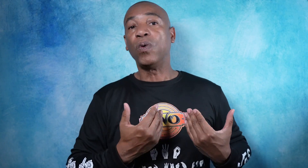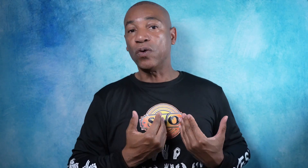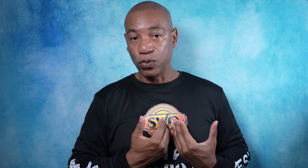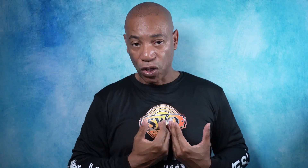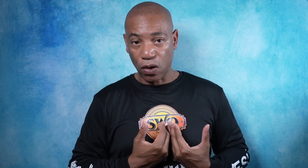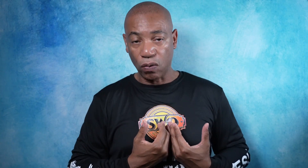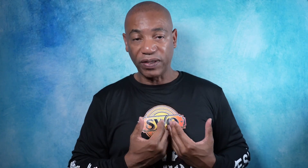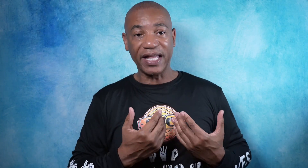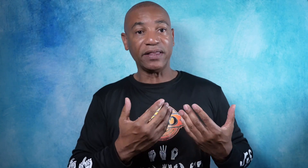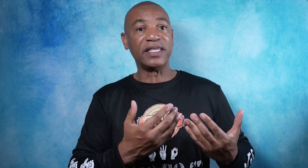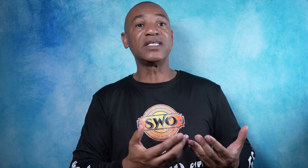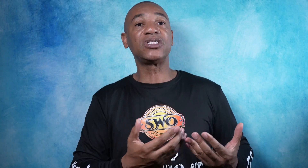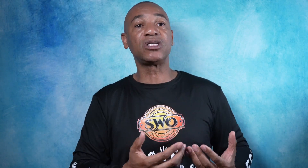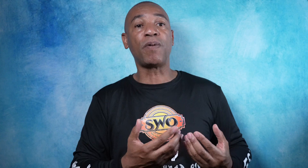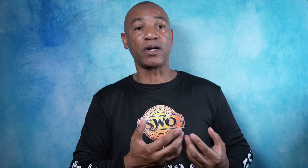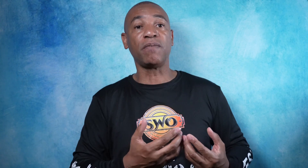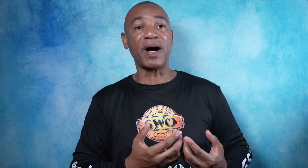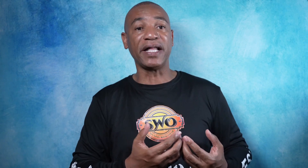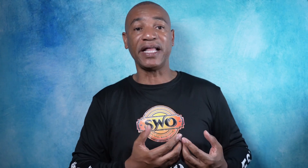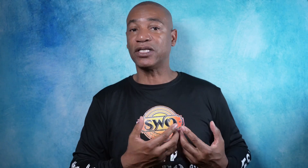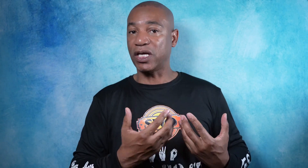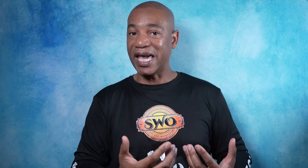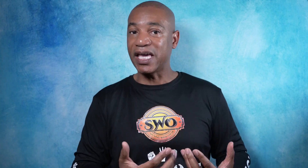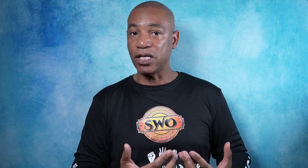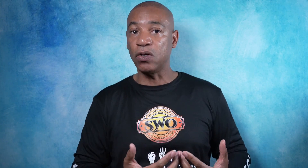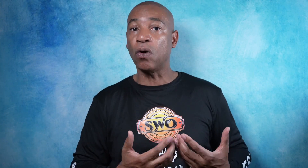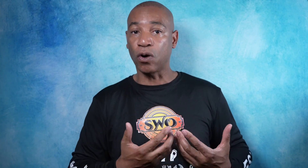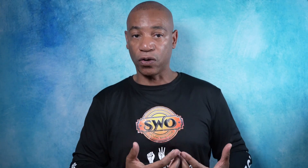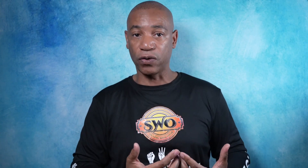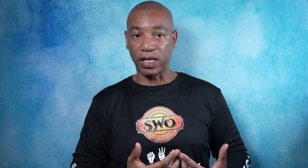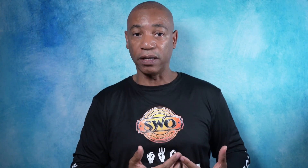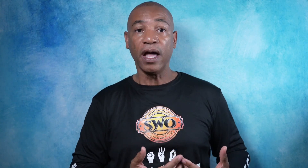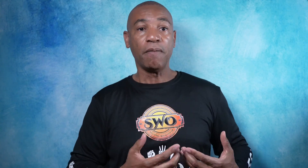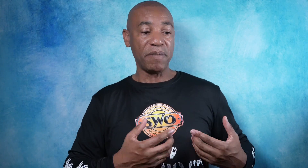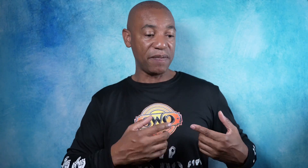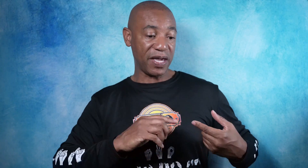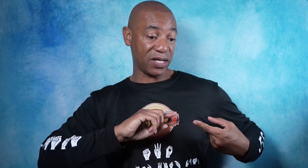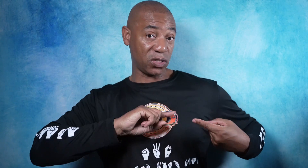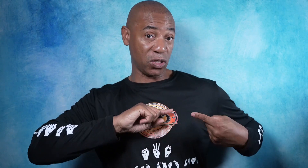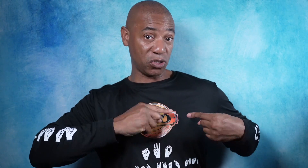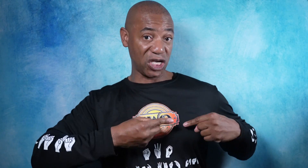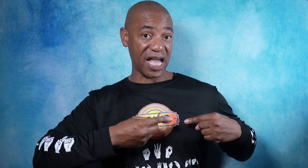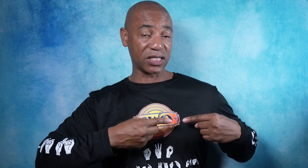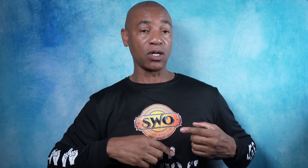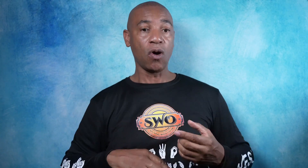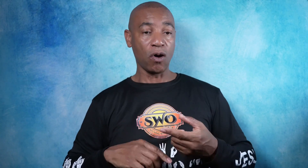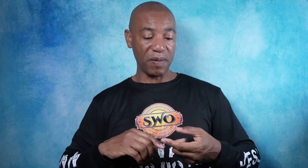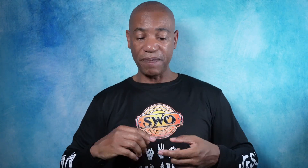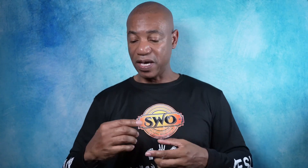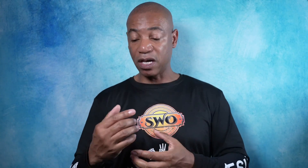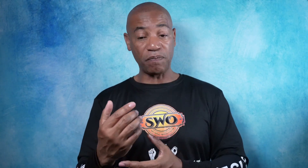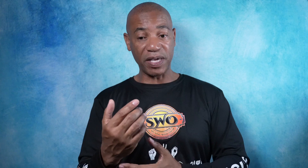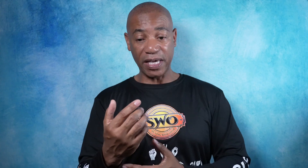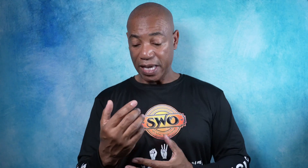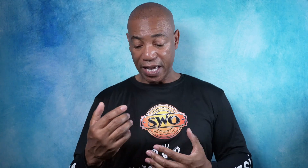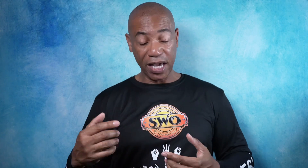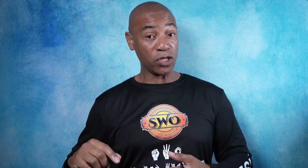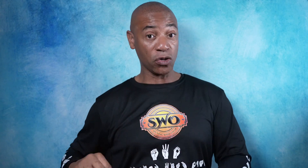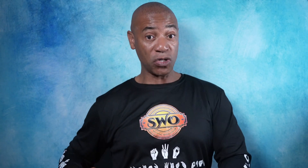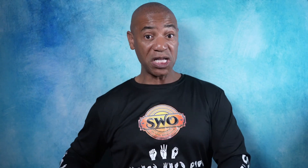we'll know that this is the part of the body that's aching you or hurting. Maybe it's in your chest, or maybe it could be in your